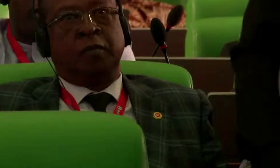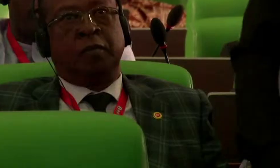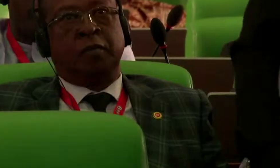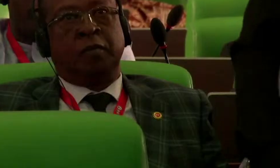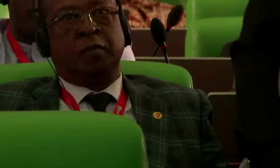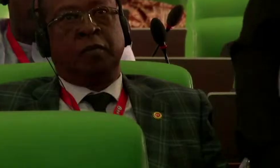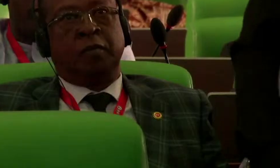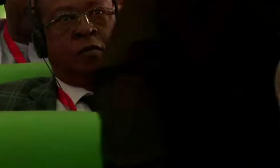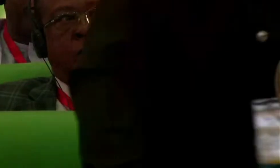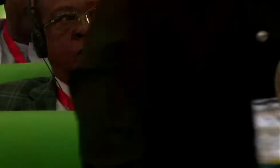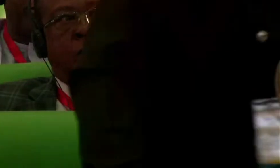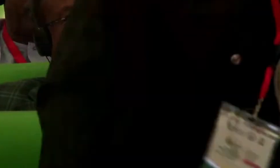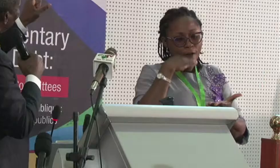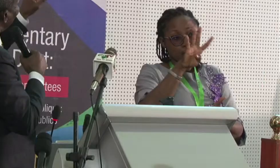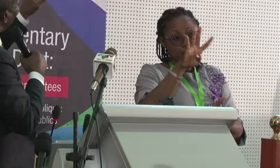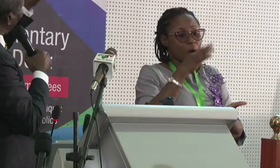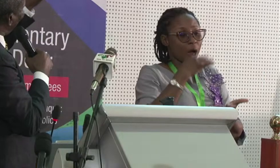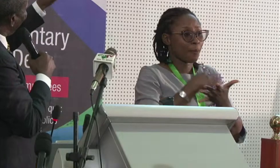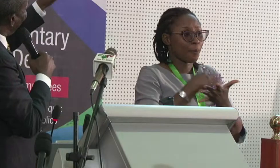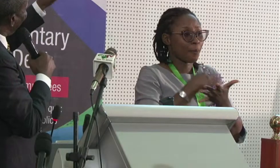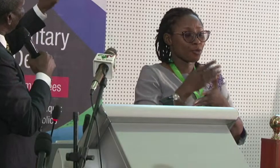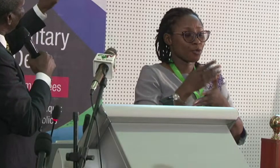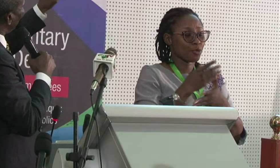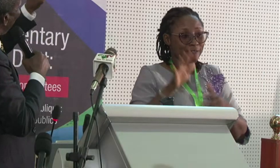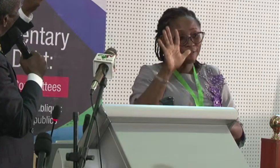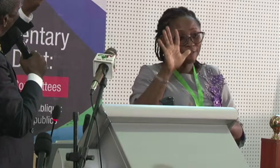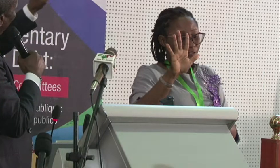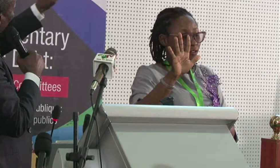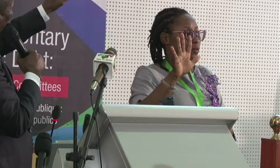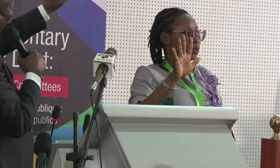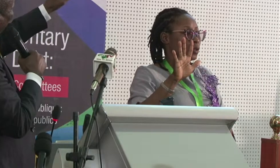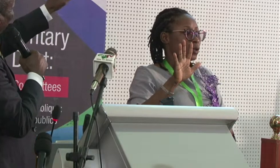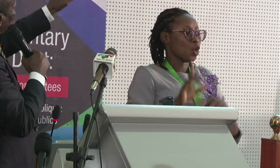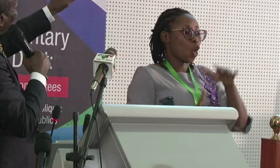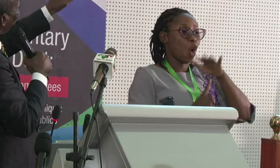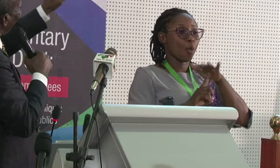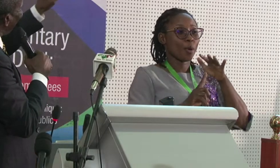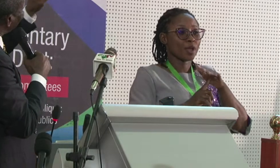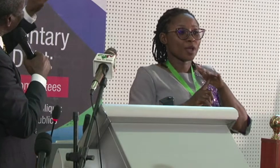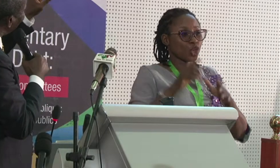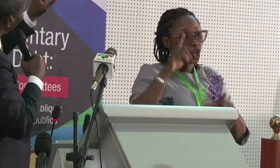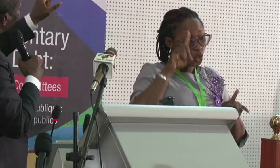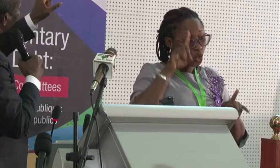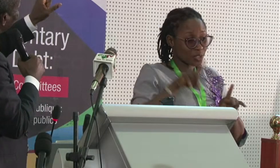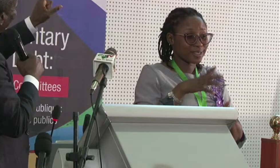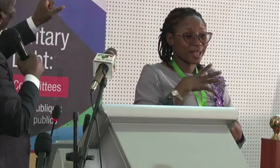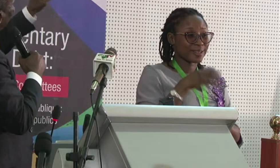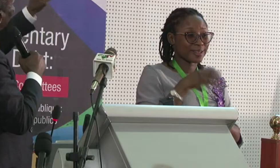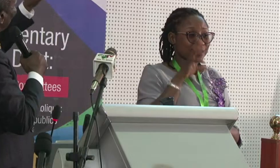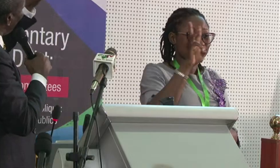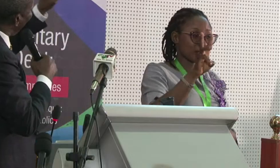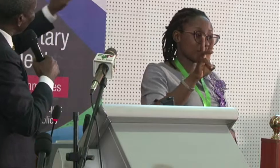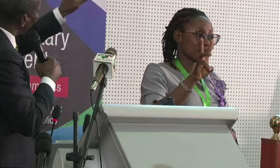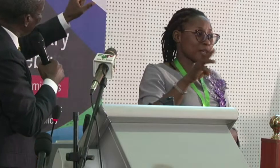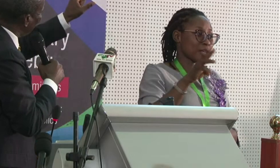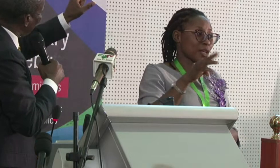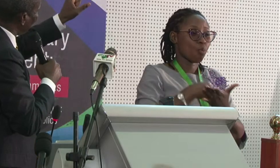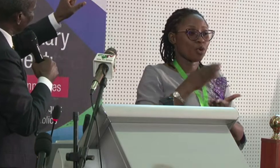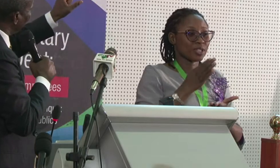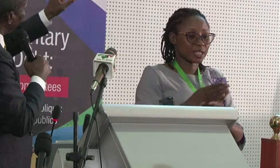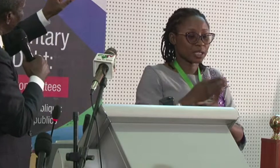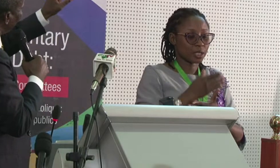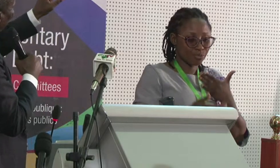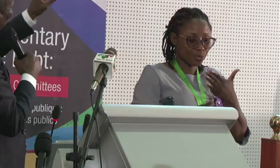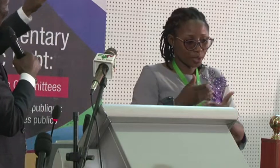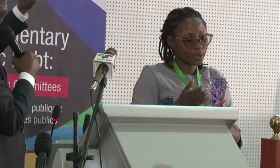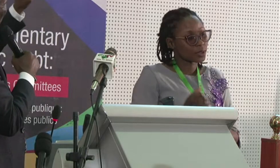4, appropriation process, 5, authorization process, and 6, budgeting